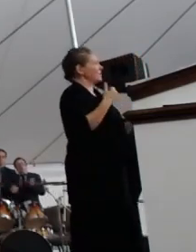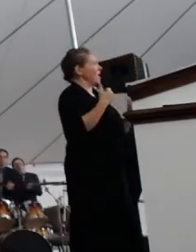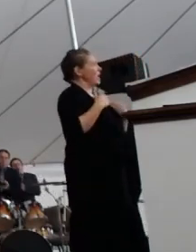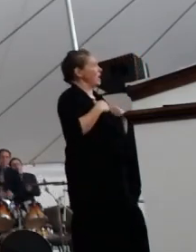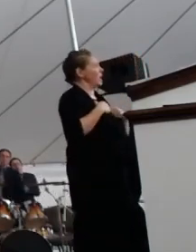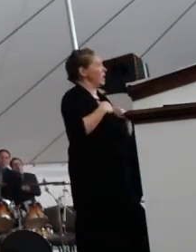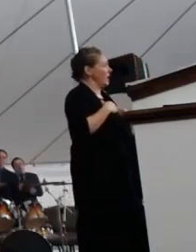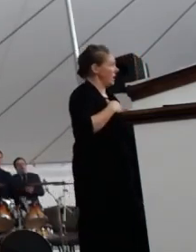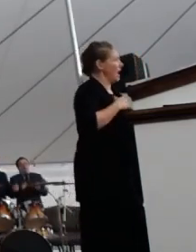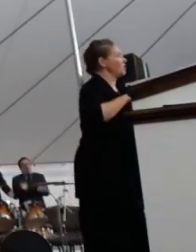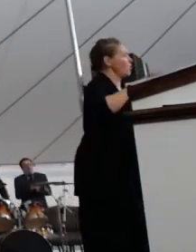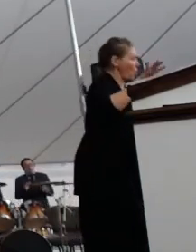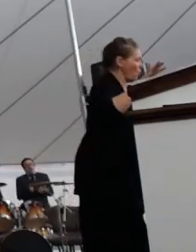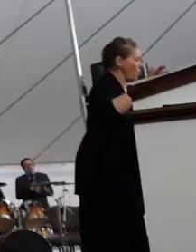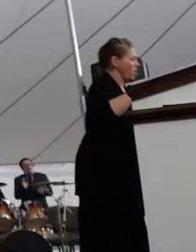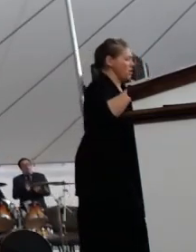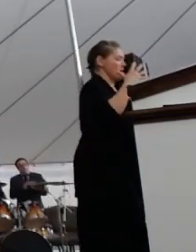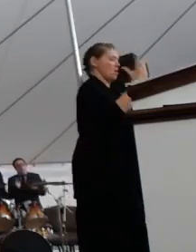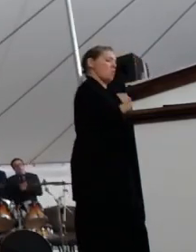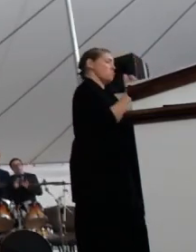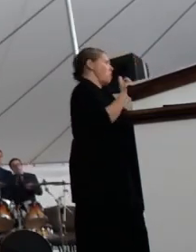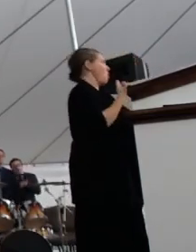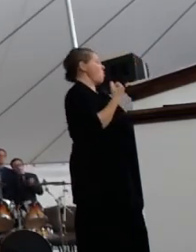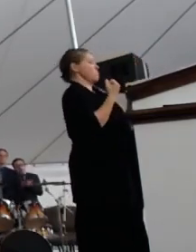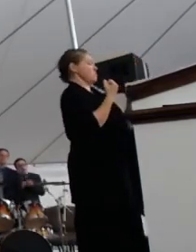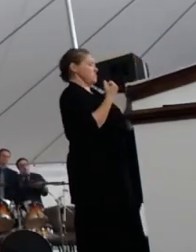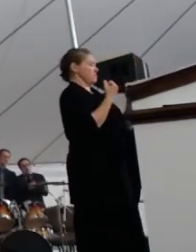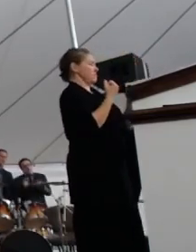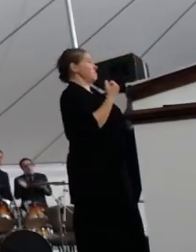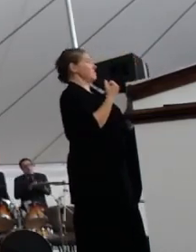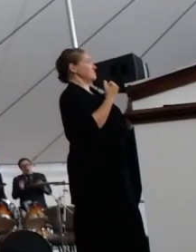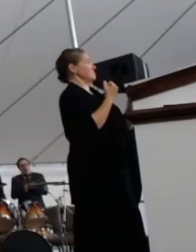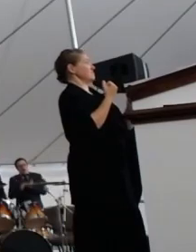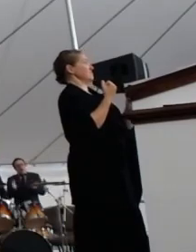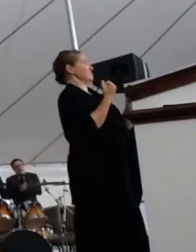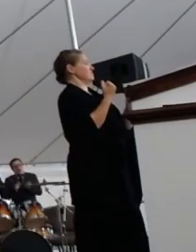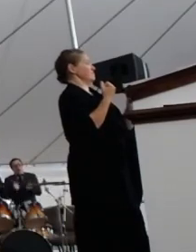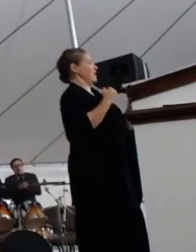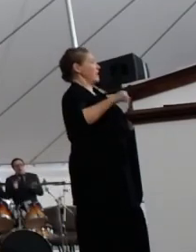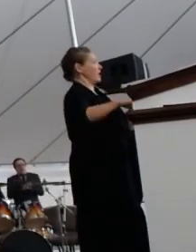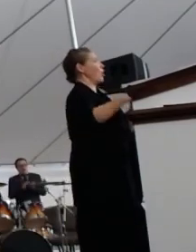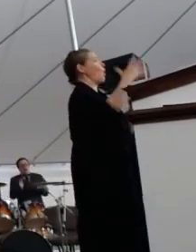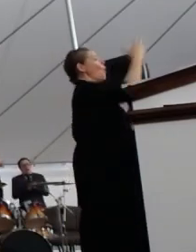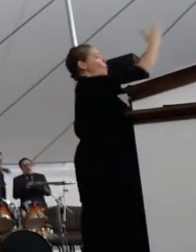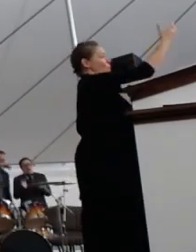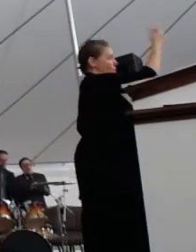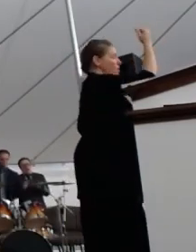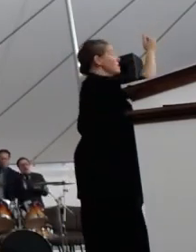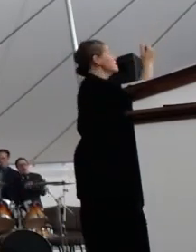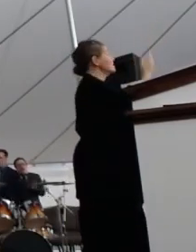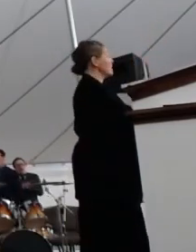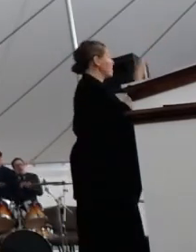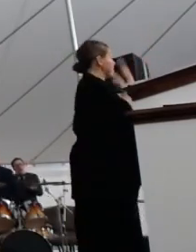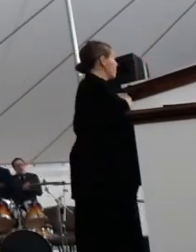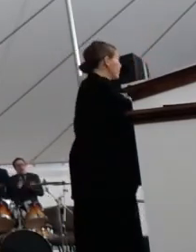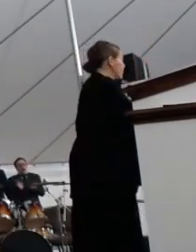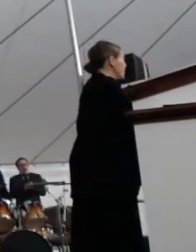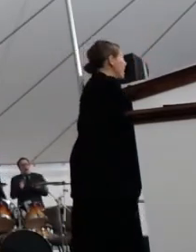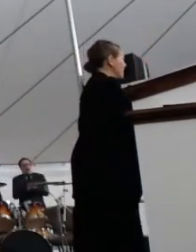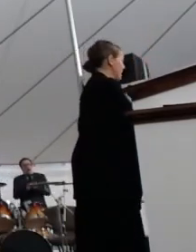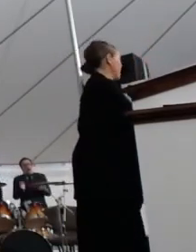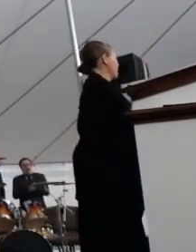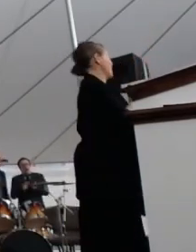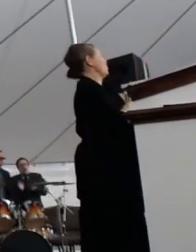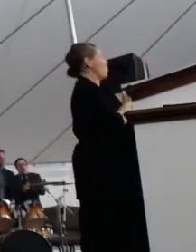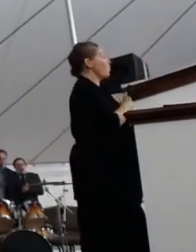friends I need to let go of. There's some styles I need to let go of. There's some music I need. I'm going to tell you what will happen.